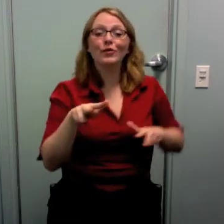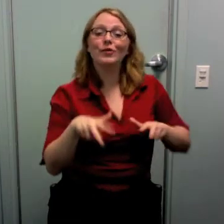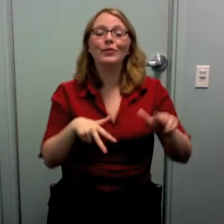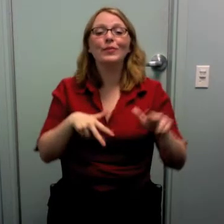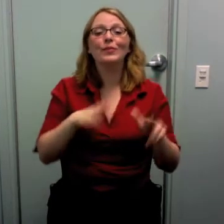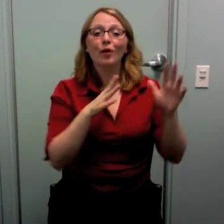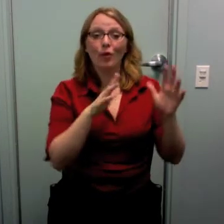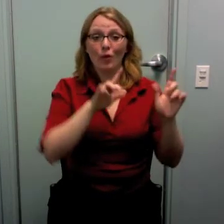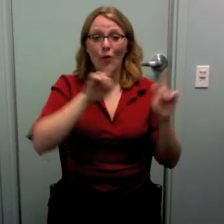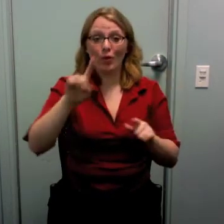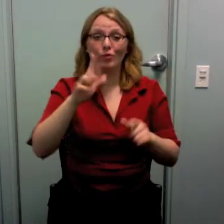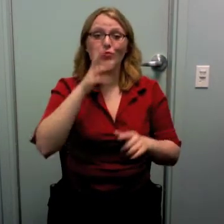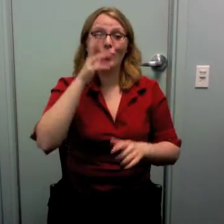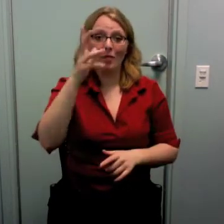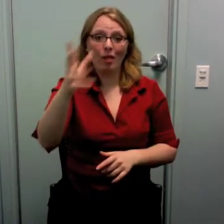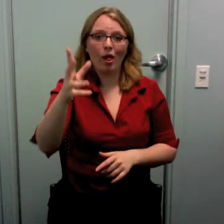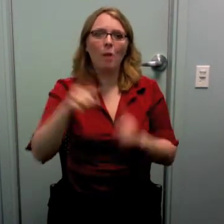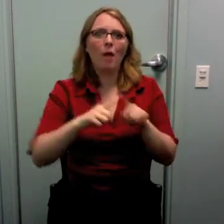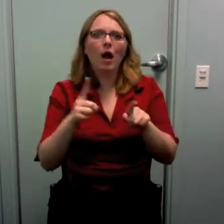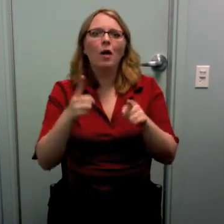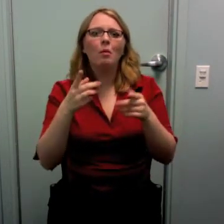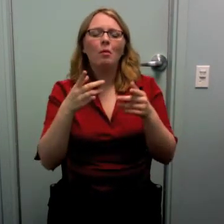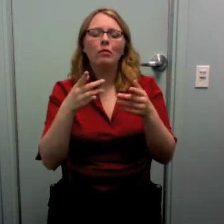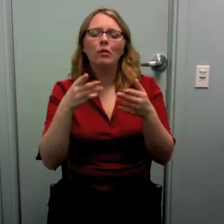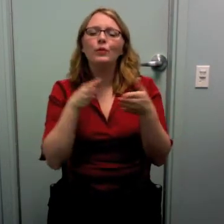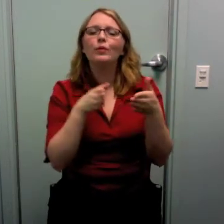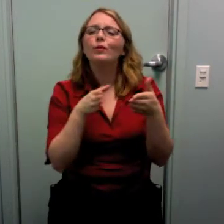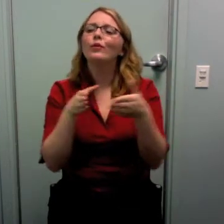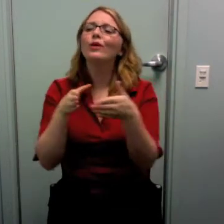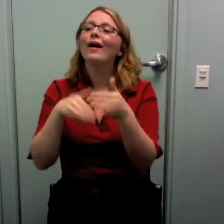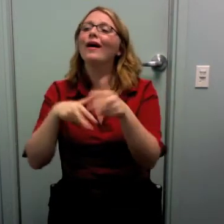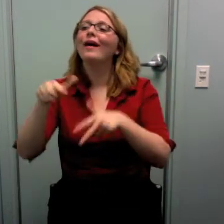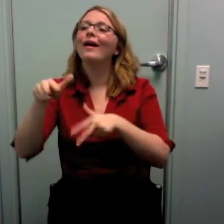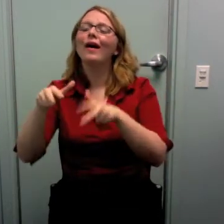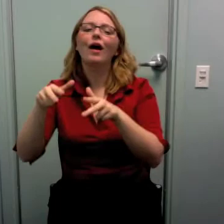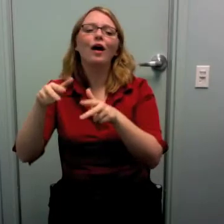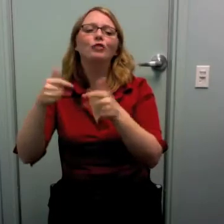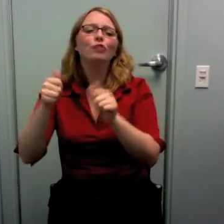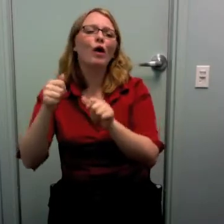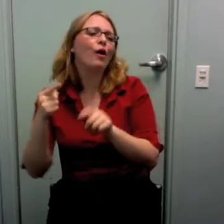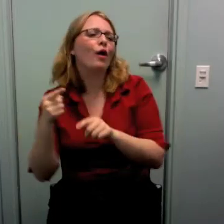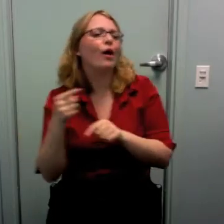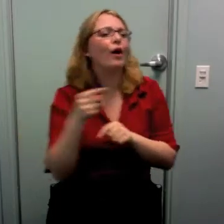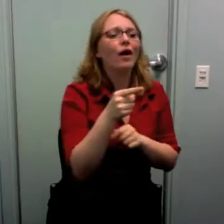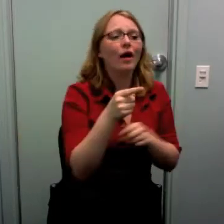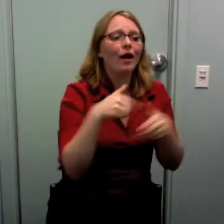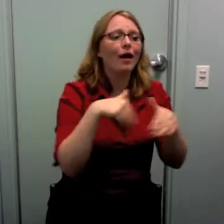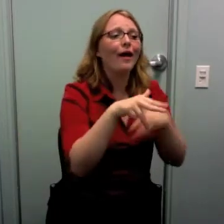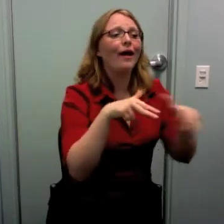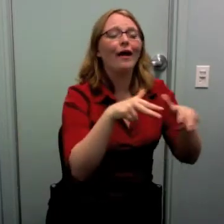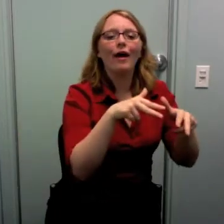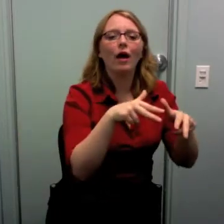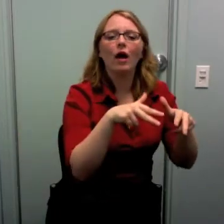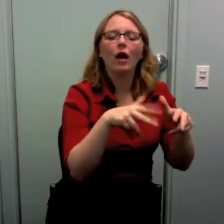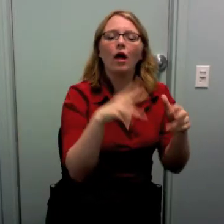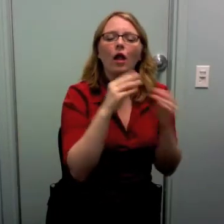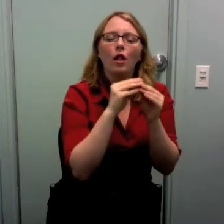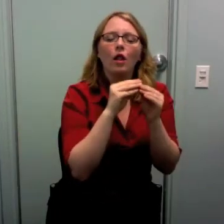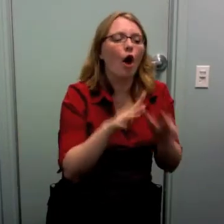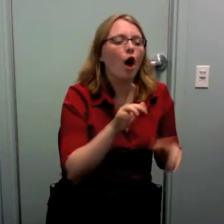and lost her way. After wandering around the woods for a very long time and starting to despair of ever seeing